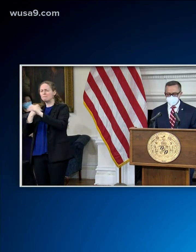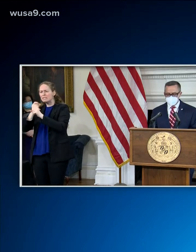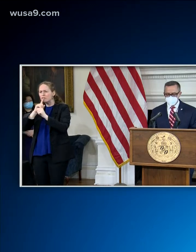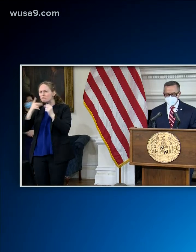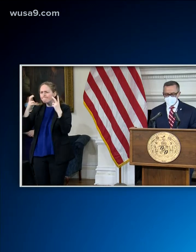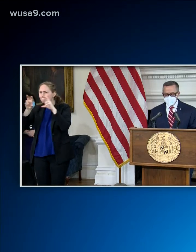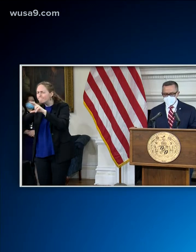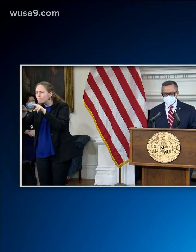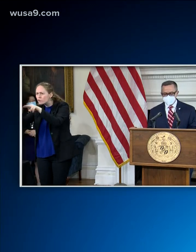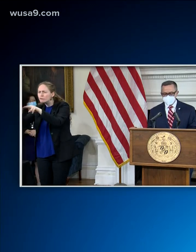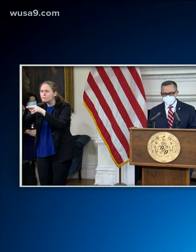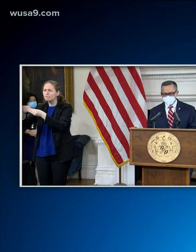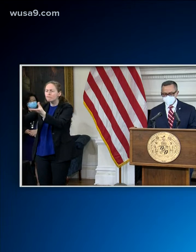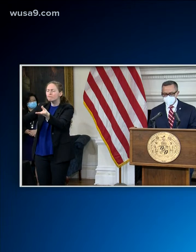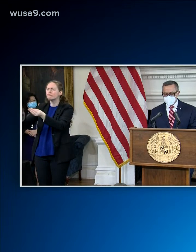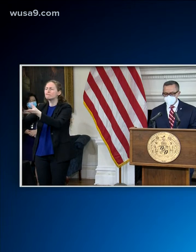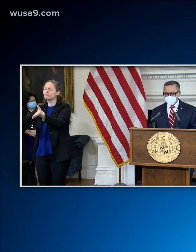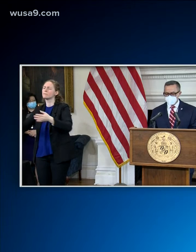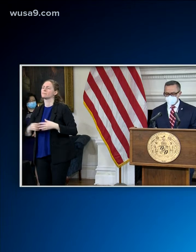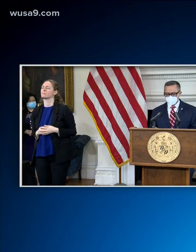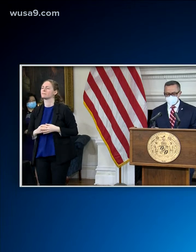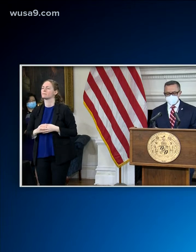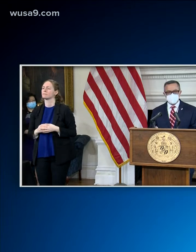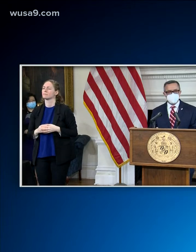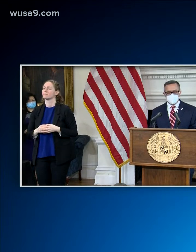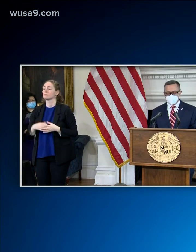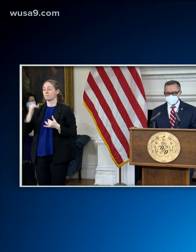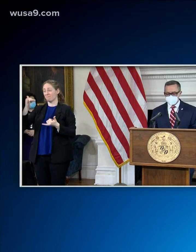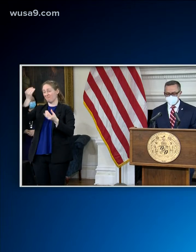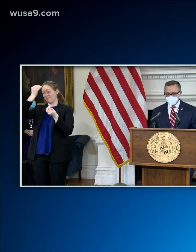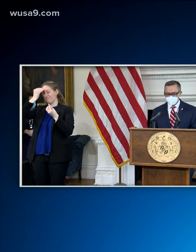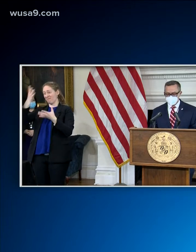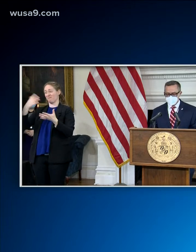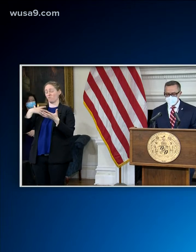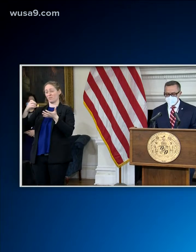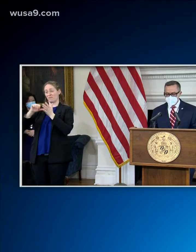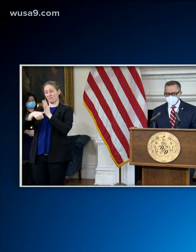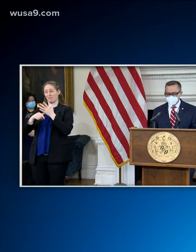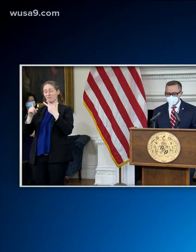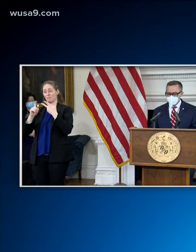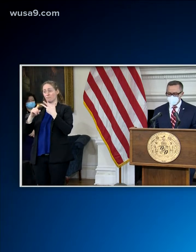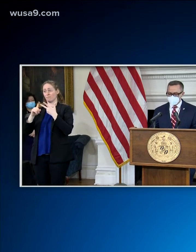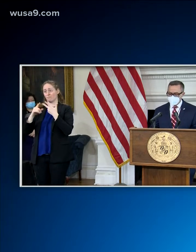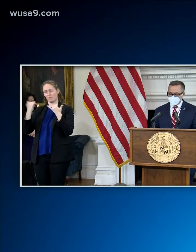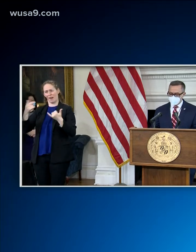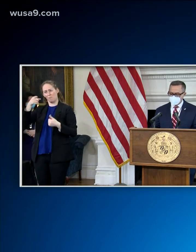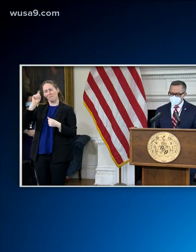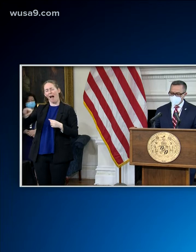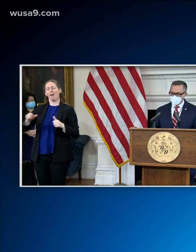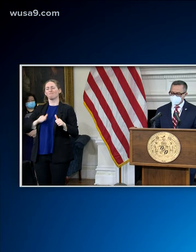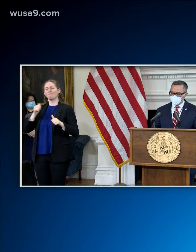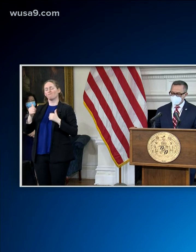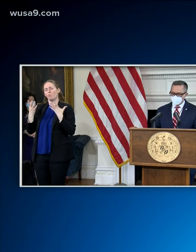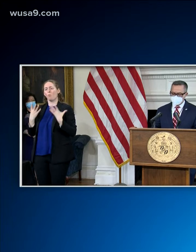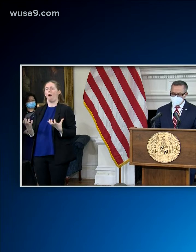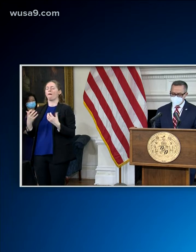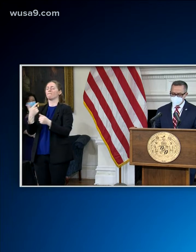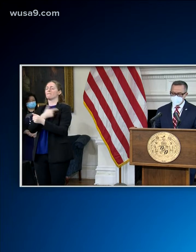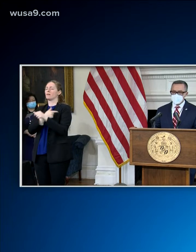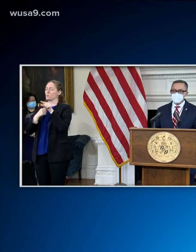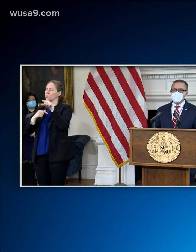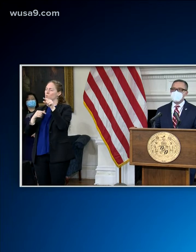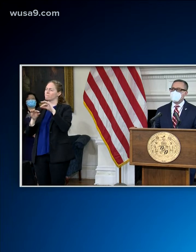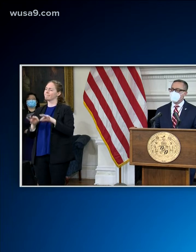vaccination campaign is the interest from an individual to receive the vaccine. From reviewing ever-growing real-world